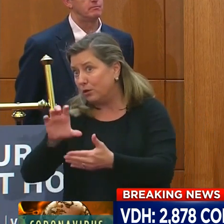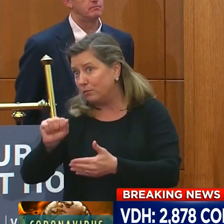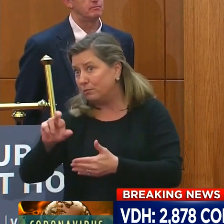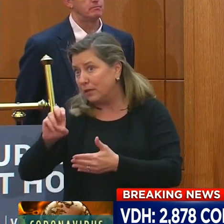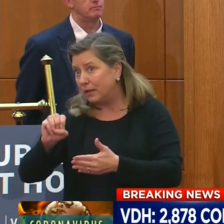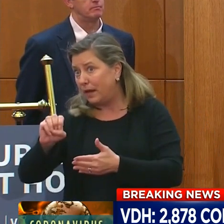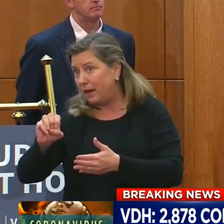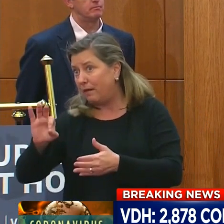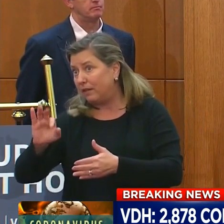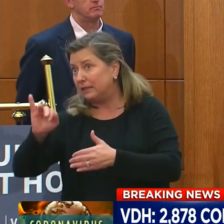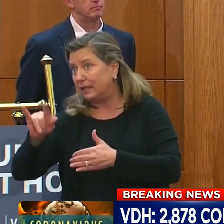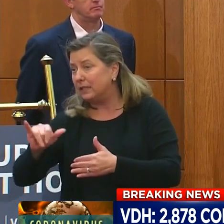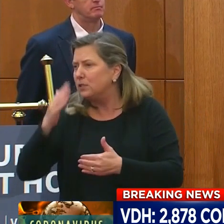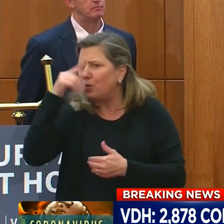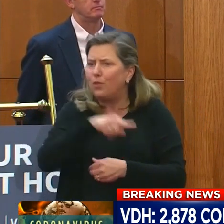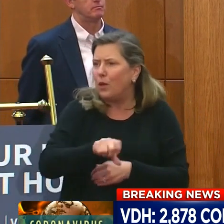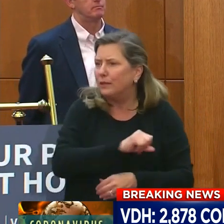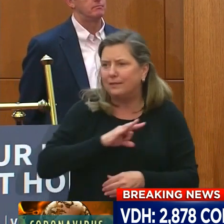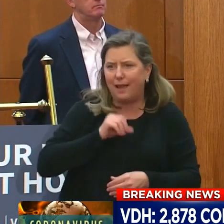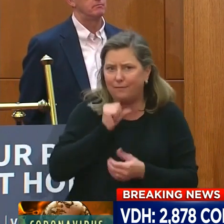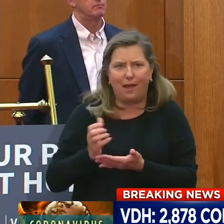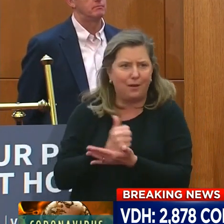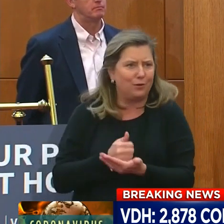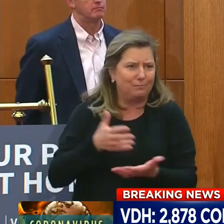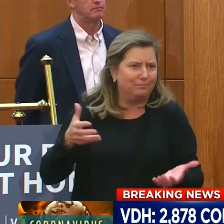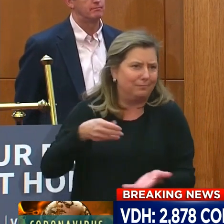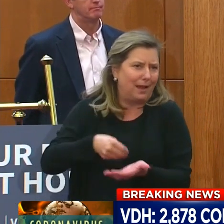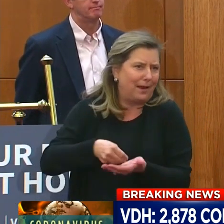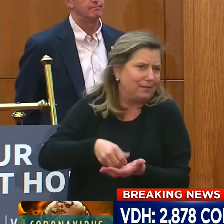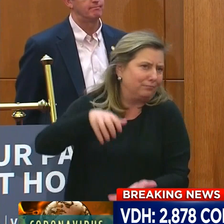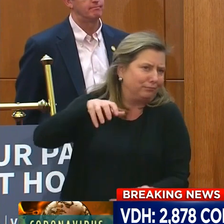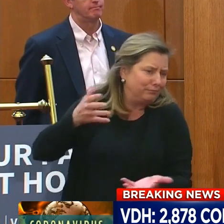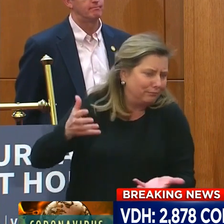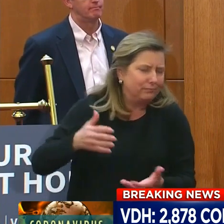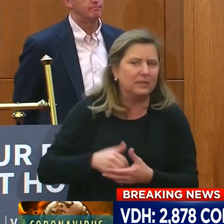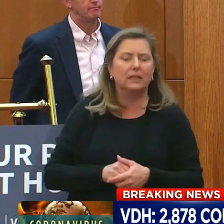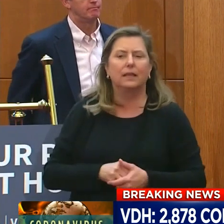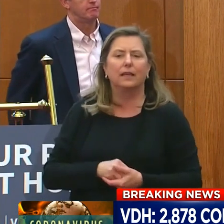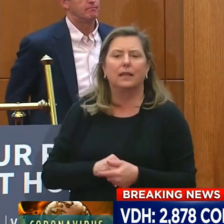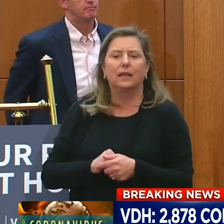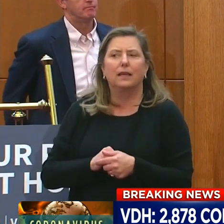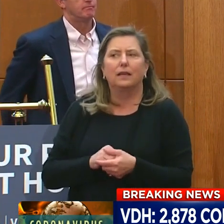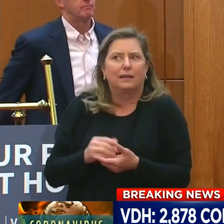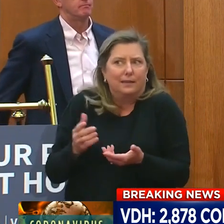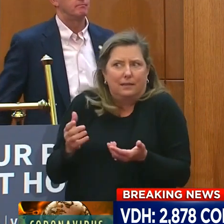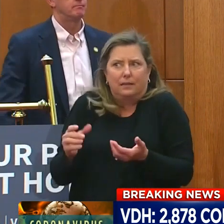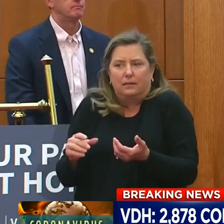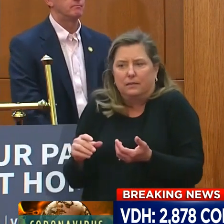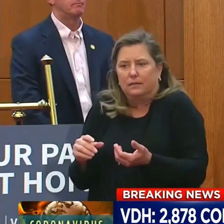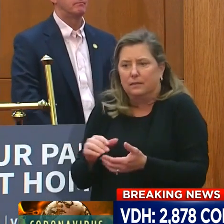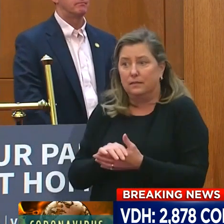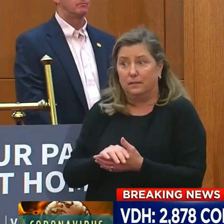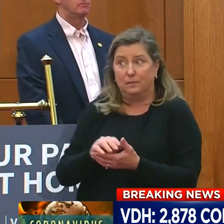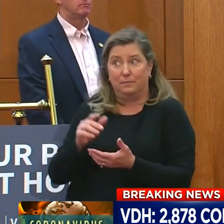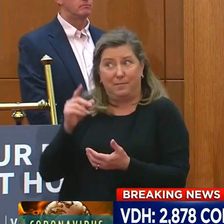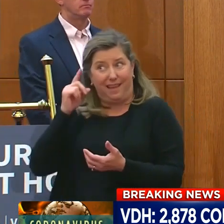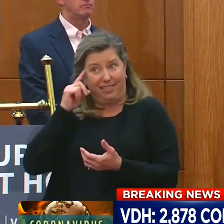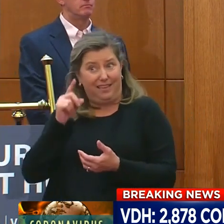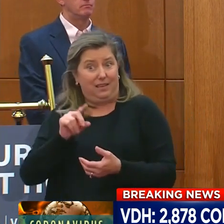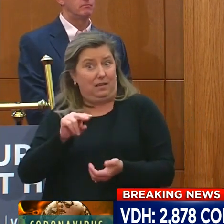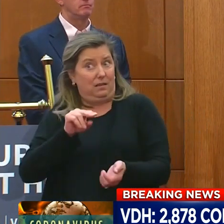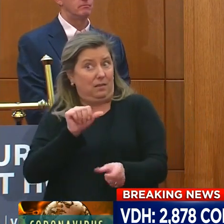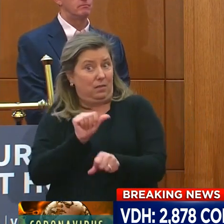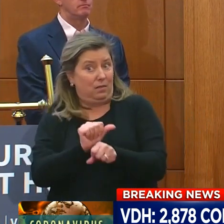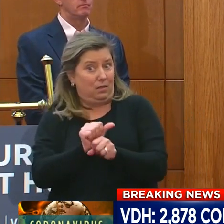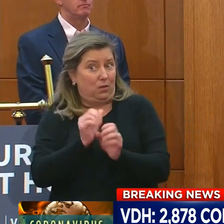well. I don't think it's so much a practice of the nursing home administrators as the need of these workers to have